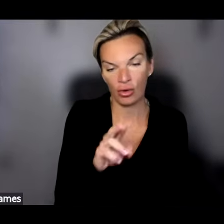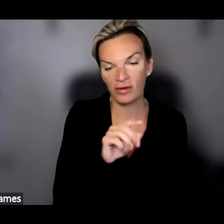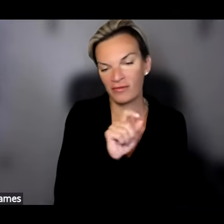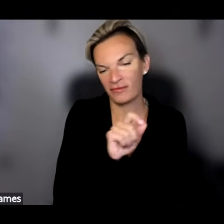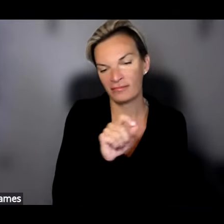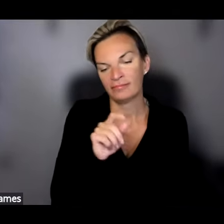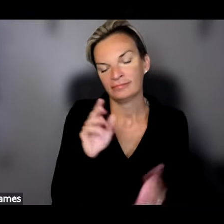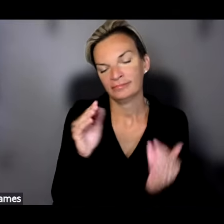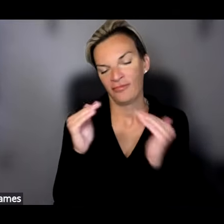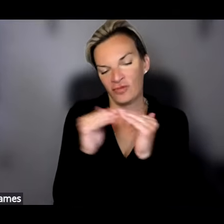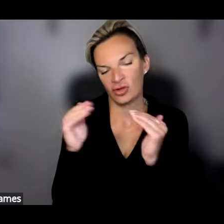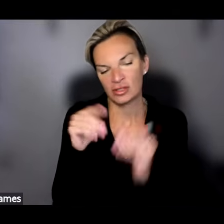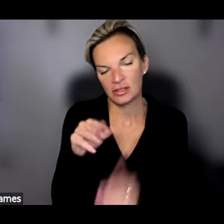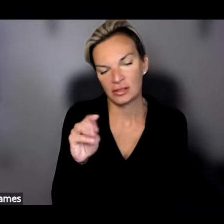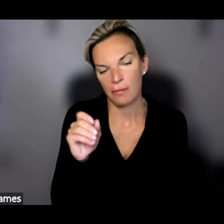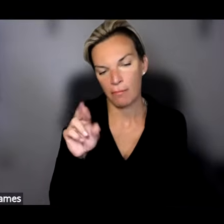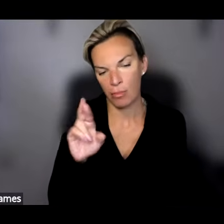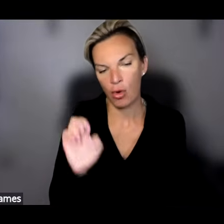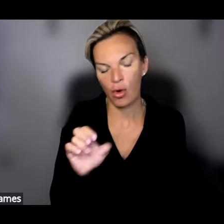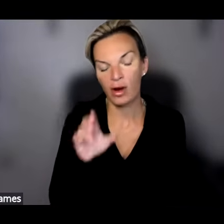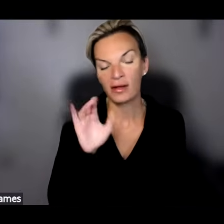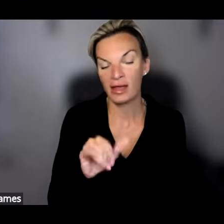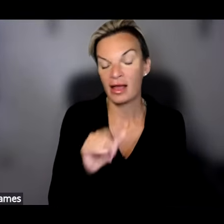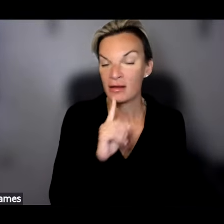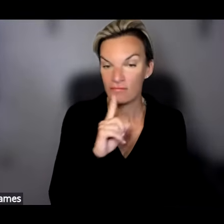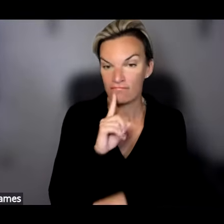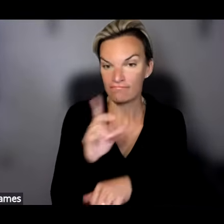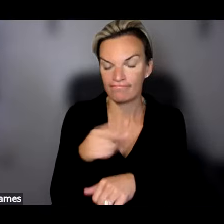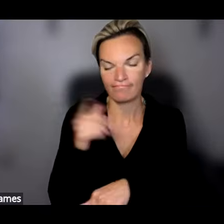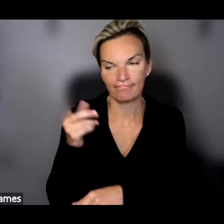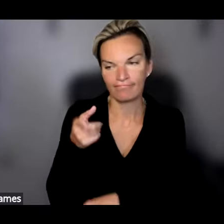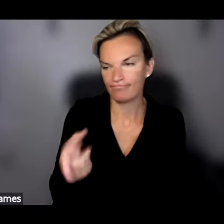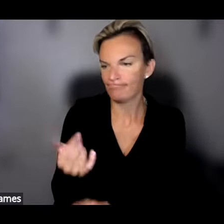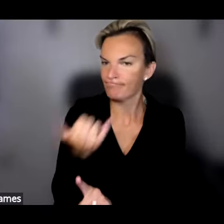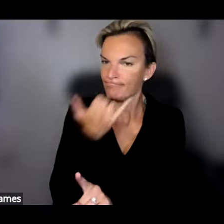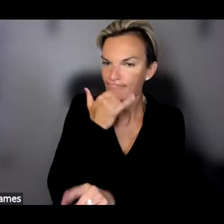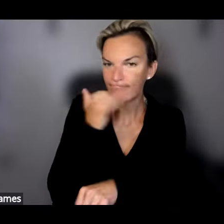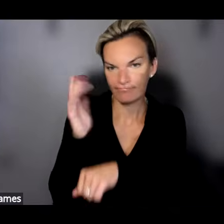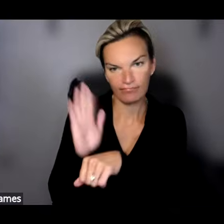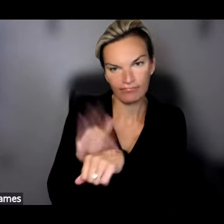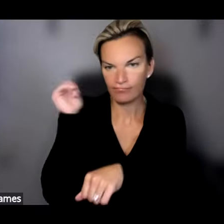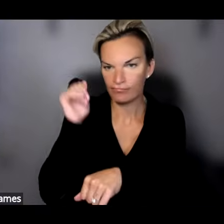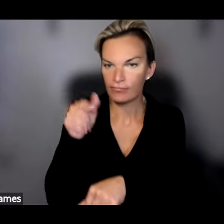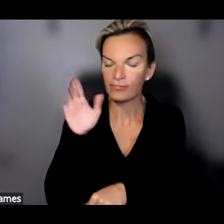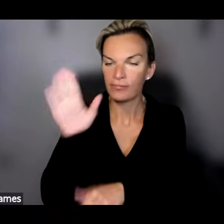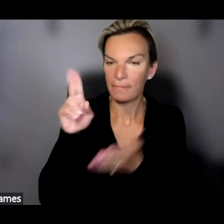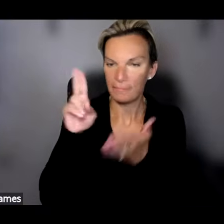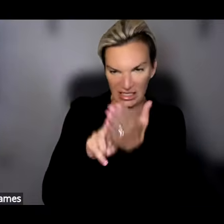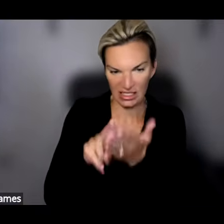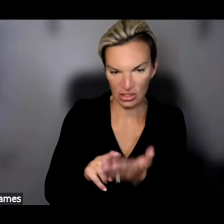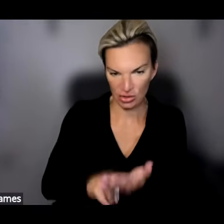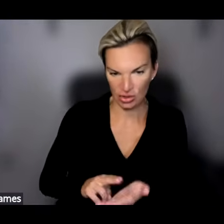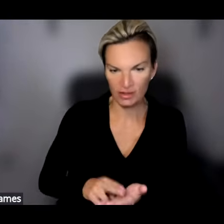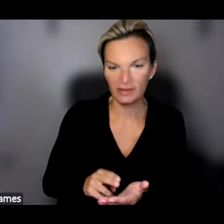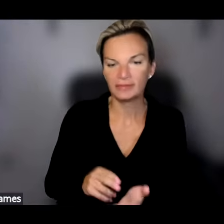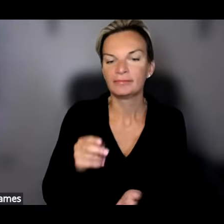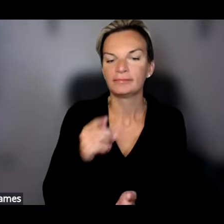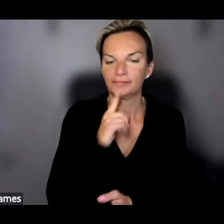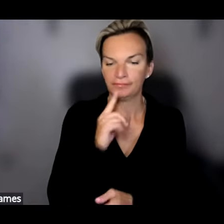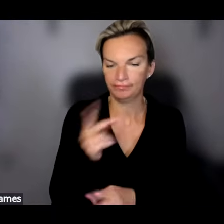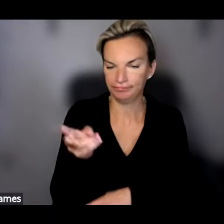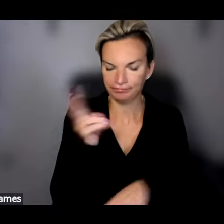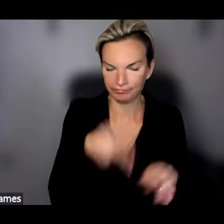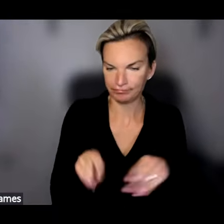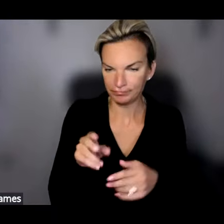recall petitions are reviewed under a very lenient standard. The court specifically said that a meticulous